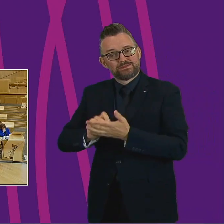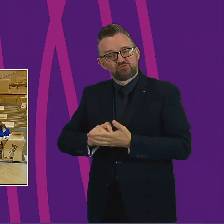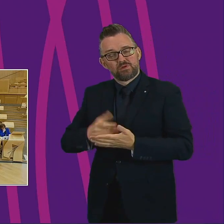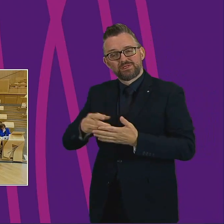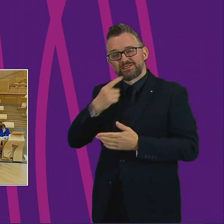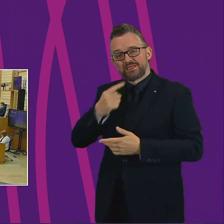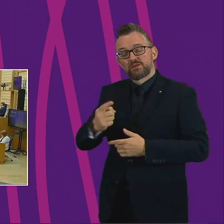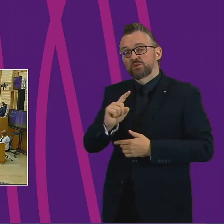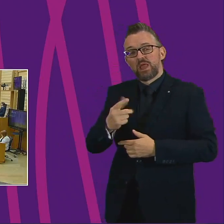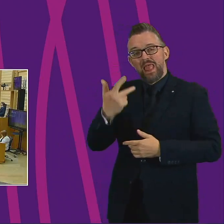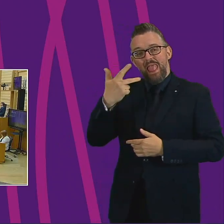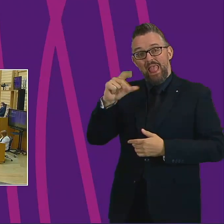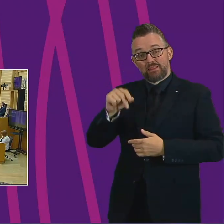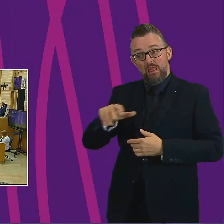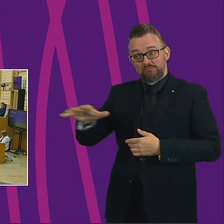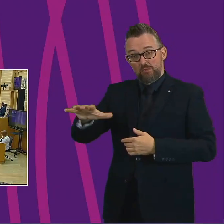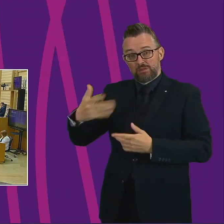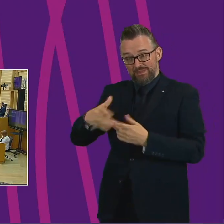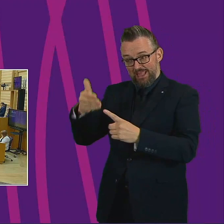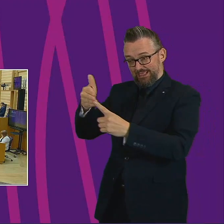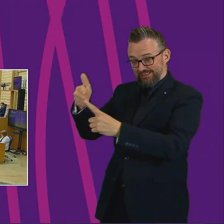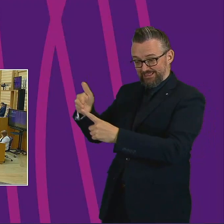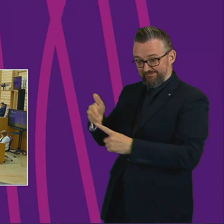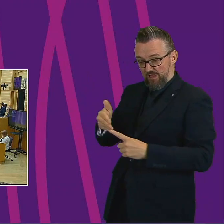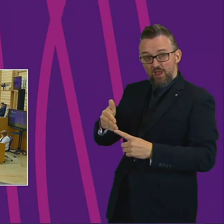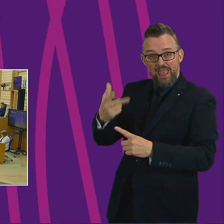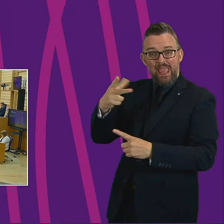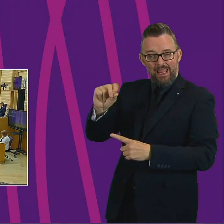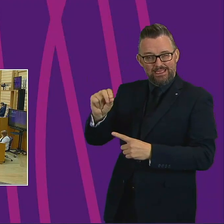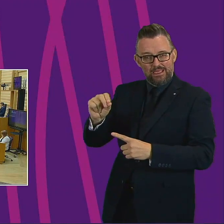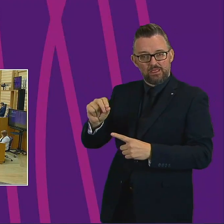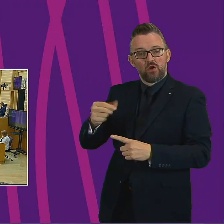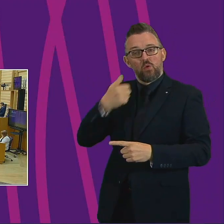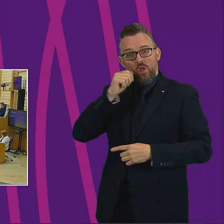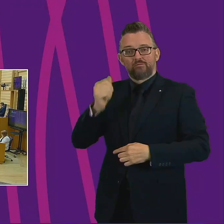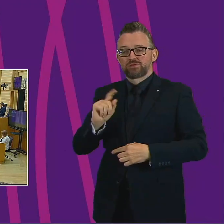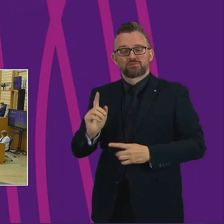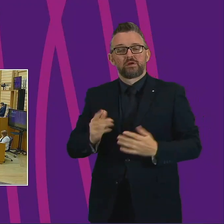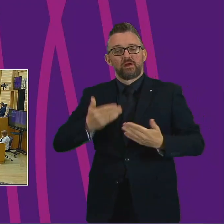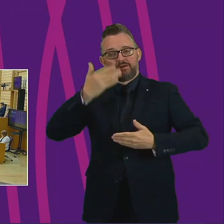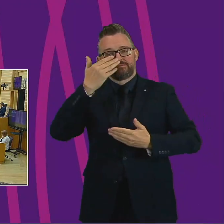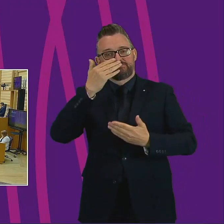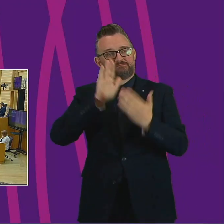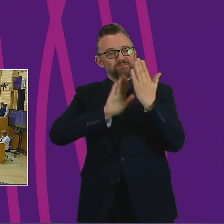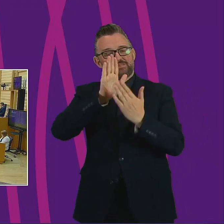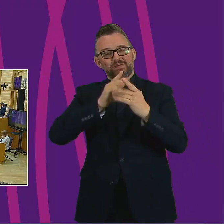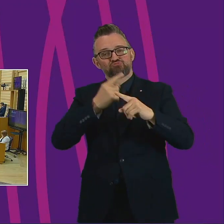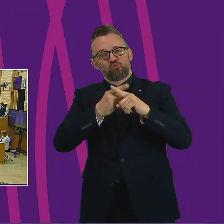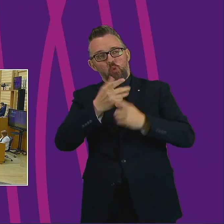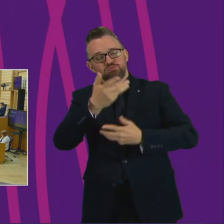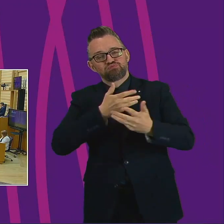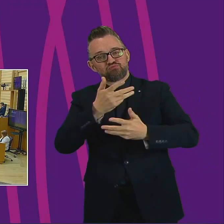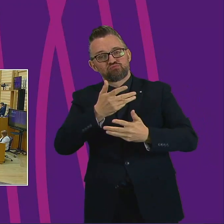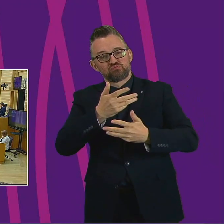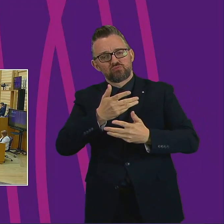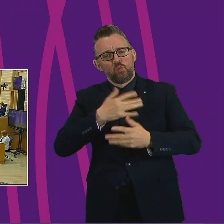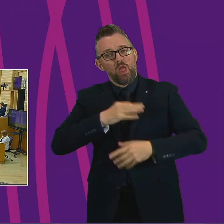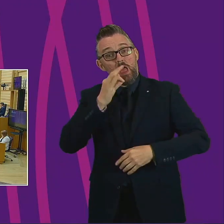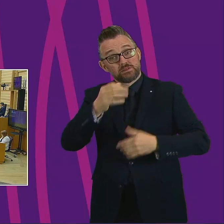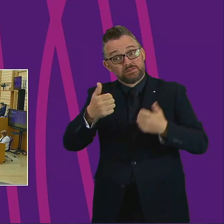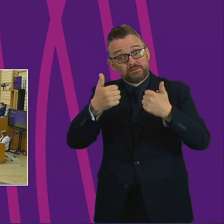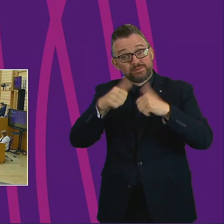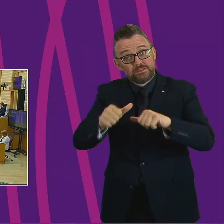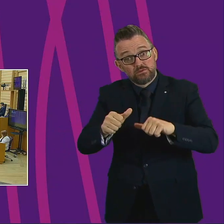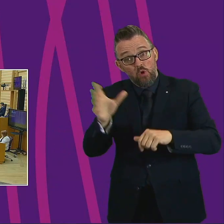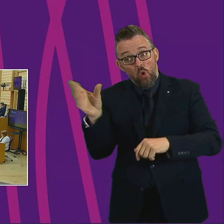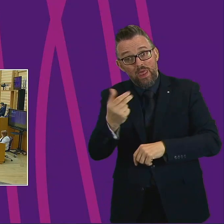80 families who had been identified, at the very least, that they would have a face-to-face talk through with regards to their specific case. Can I ask, has that actually